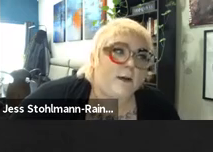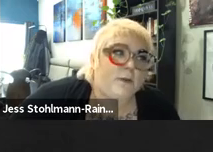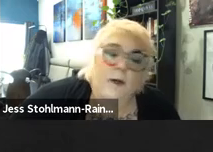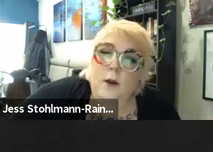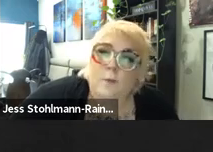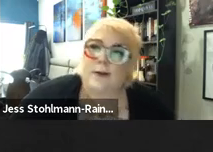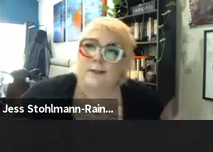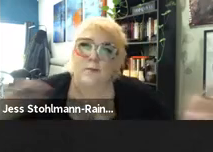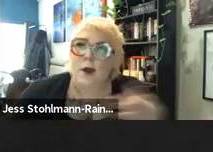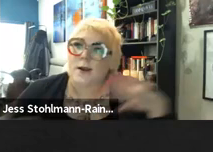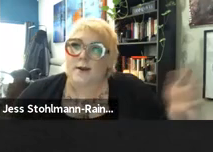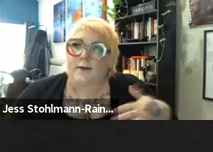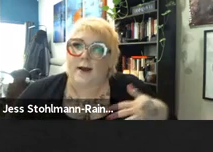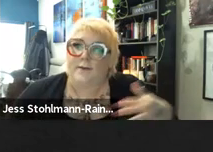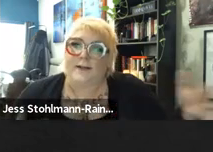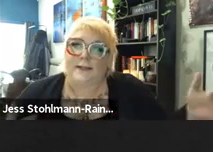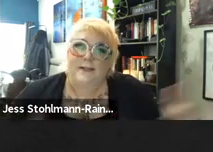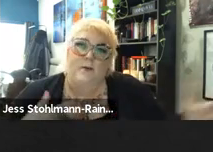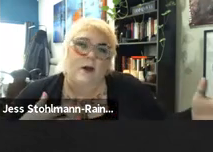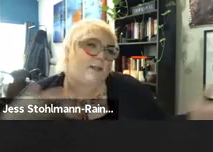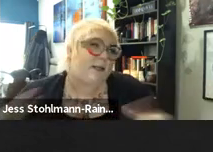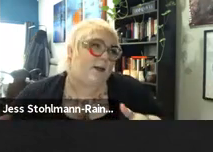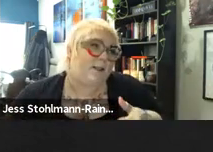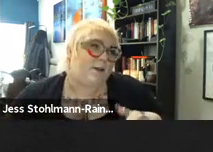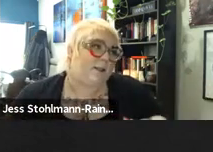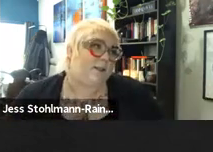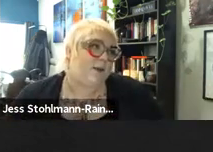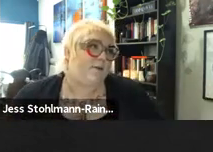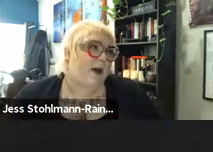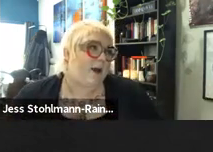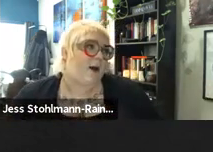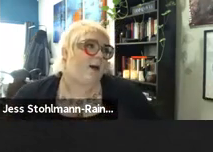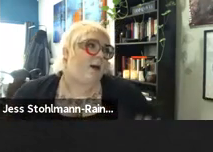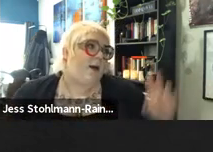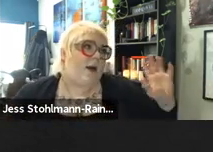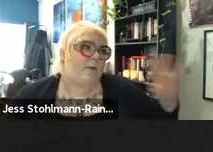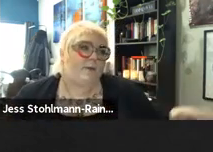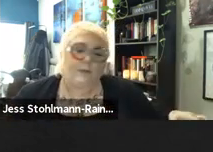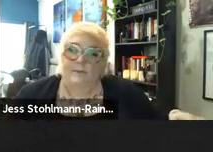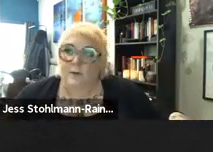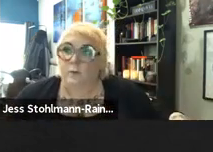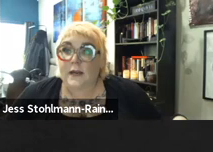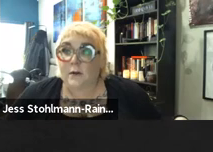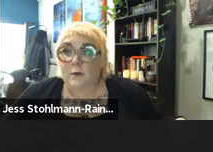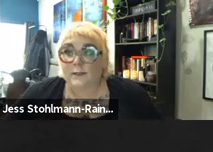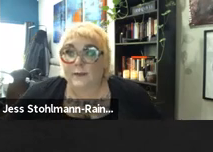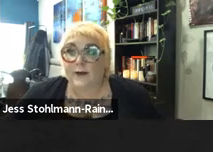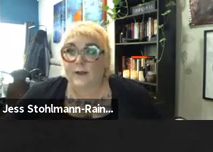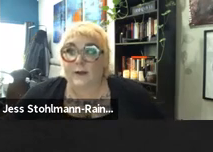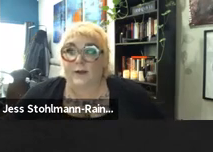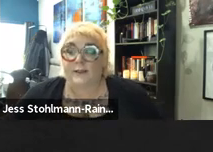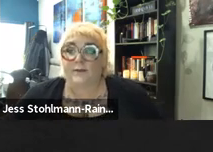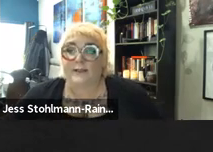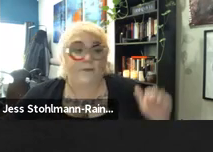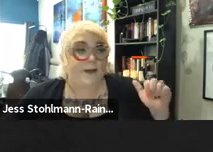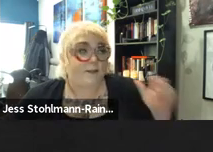criteria for whether someone uh fits into a walk-in center and the services they provide are that people need or want to be